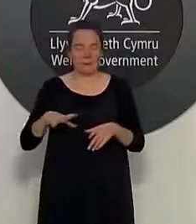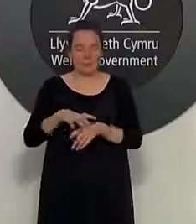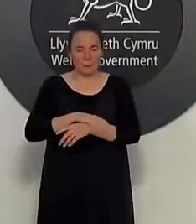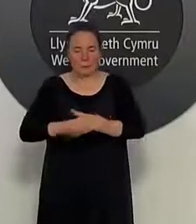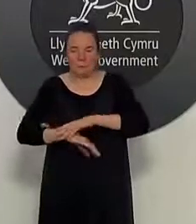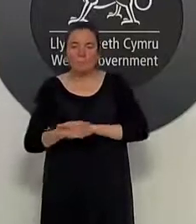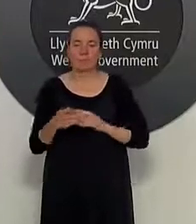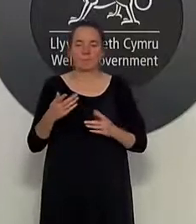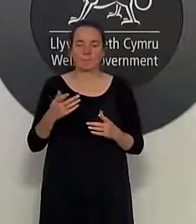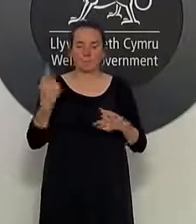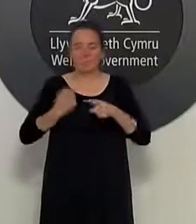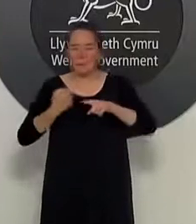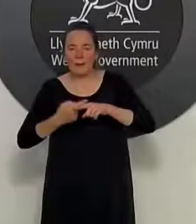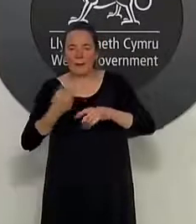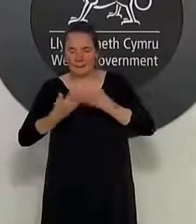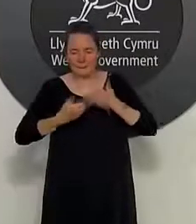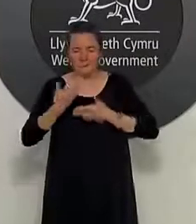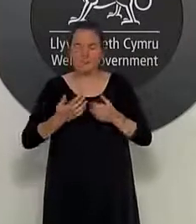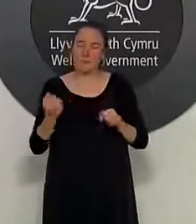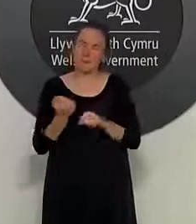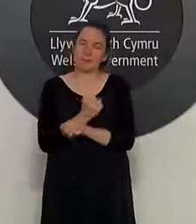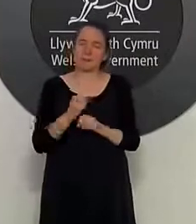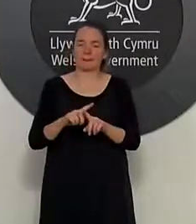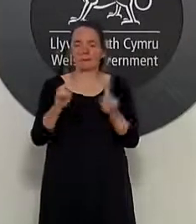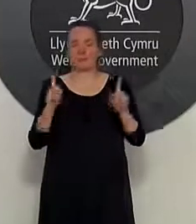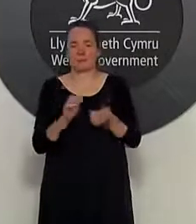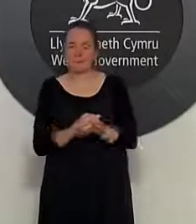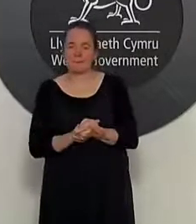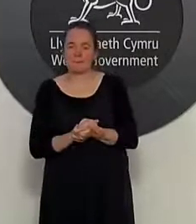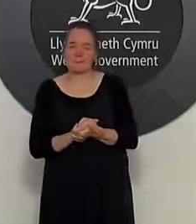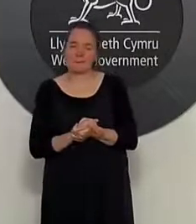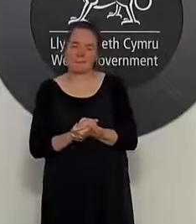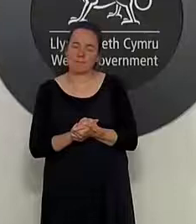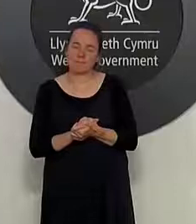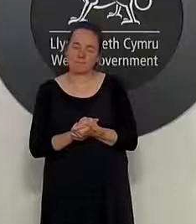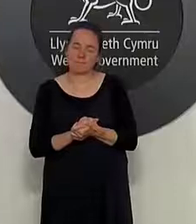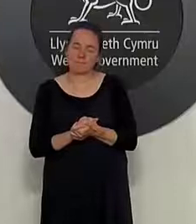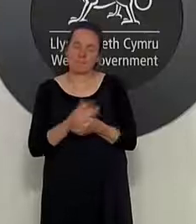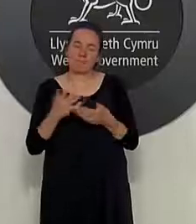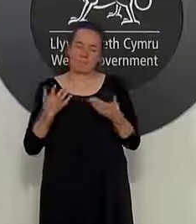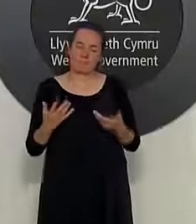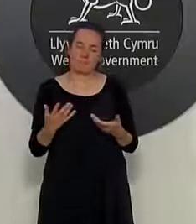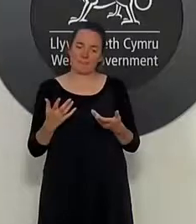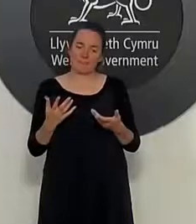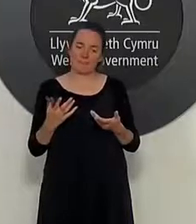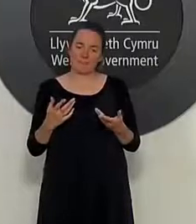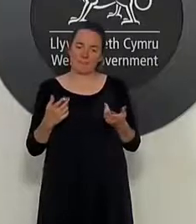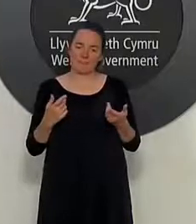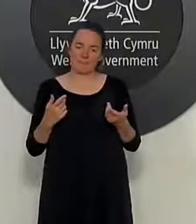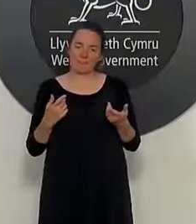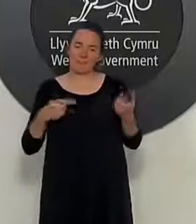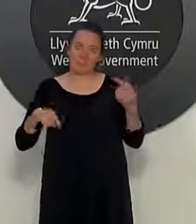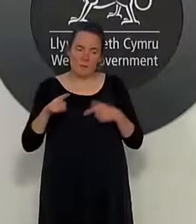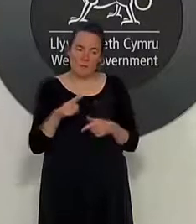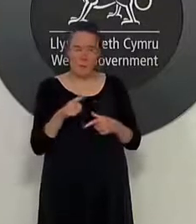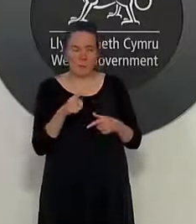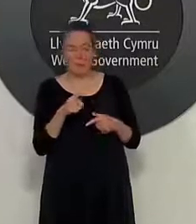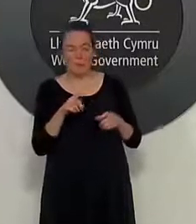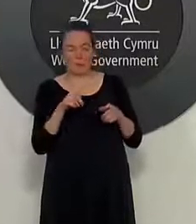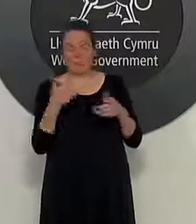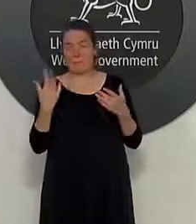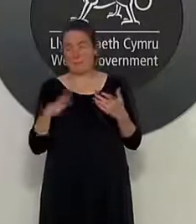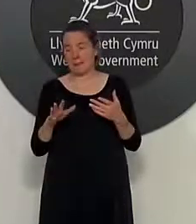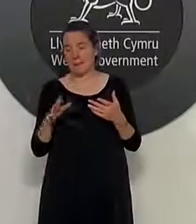geisio gwneud gwahaniaeth ymarferol a chyflwyno datrysiadau ar unwaith I fethiannau sydd wedi bodoli ers